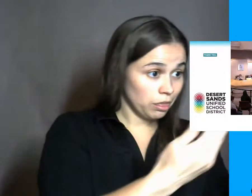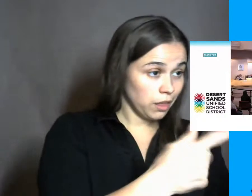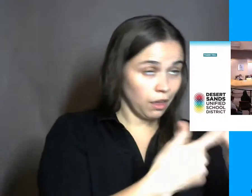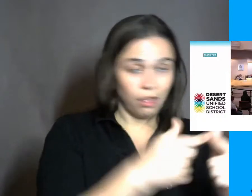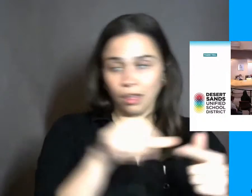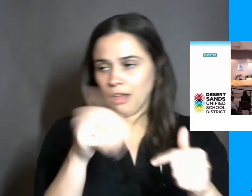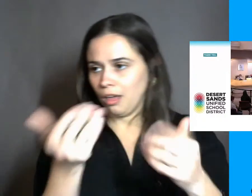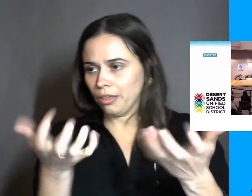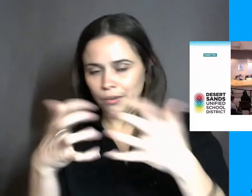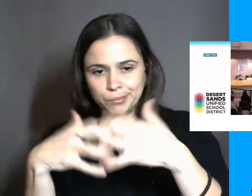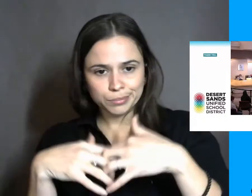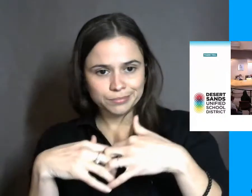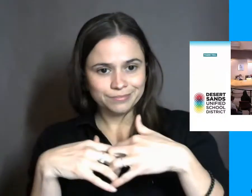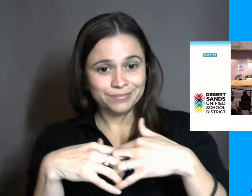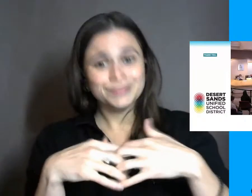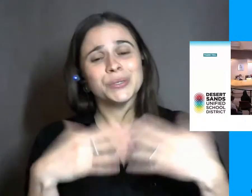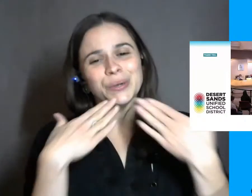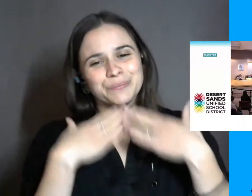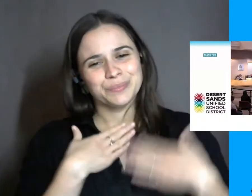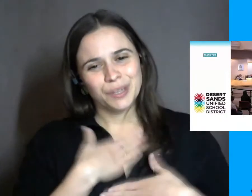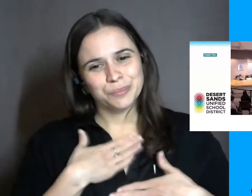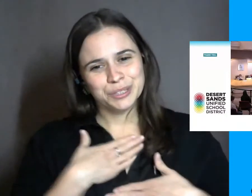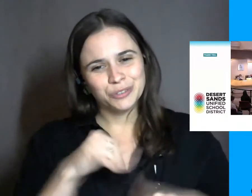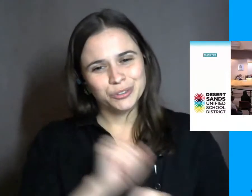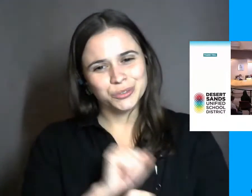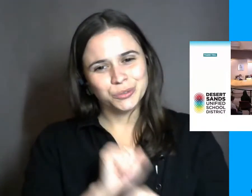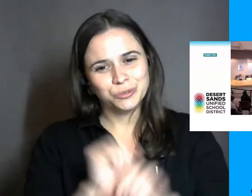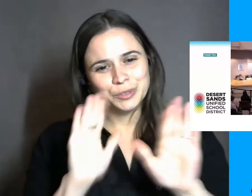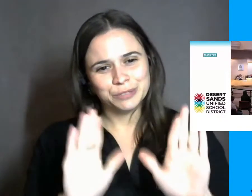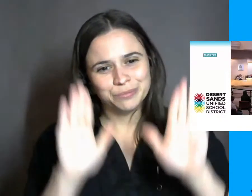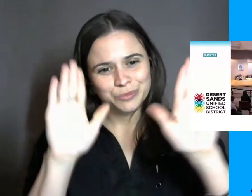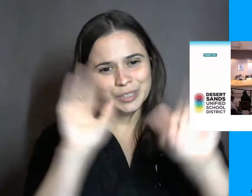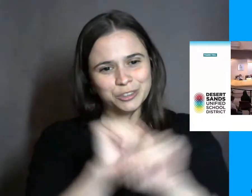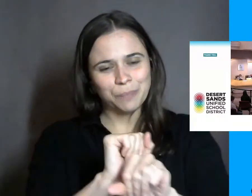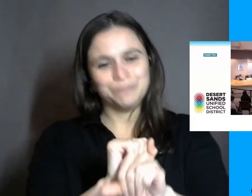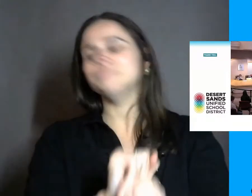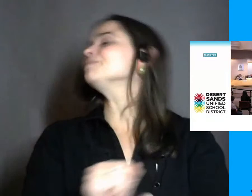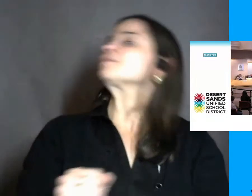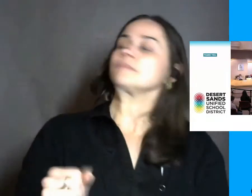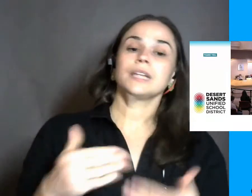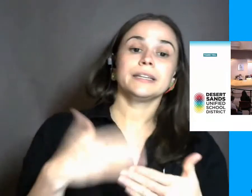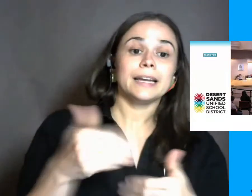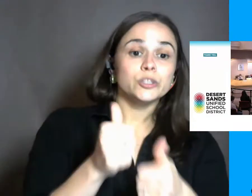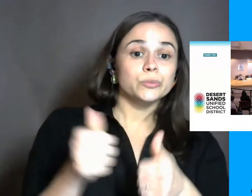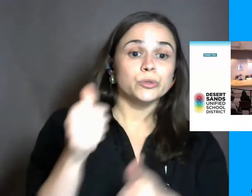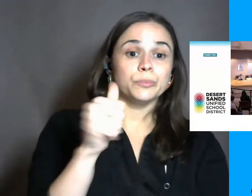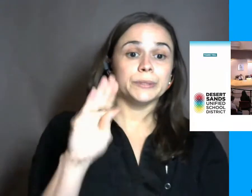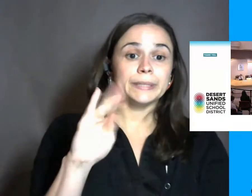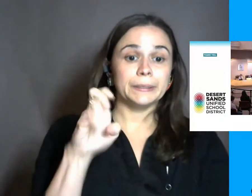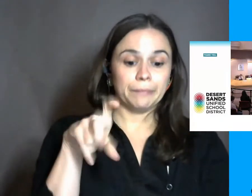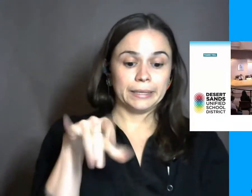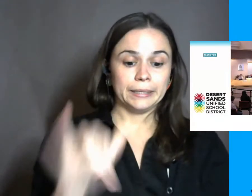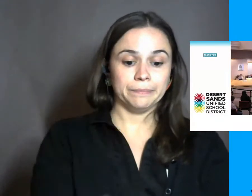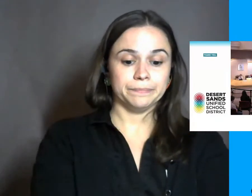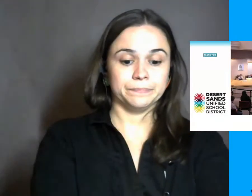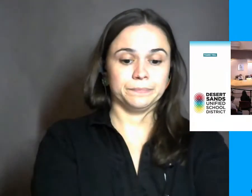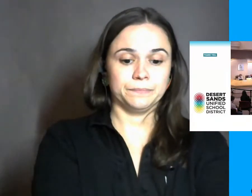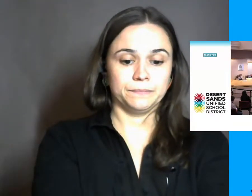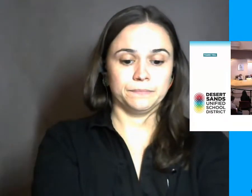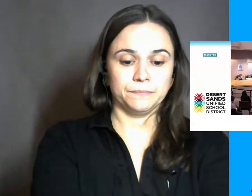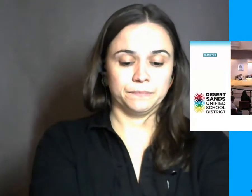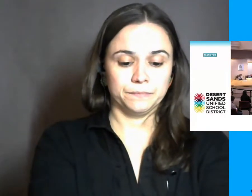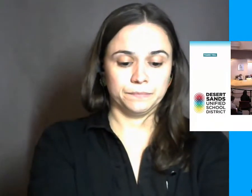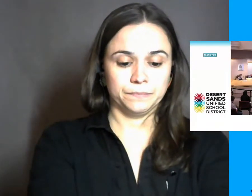job. Thank you. Mr. Bailey? Patrick, I just want to thank you. I realize this work